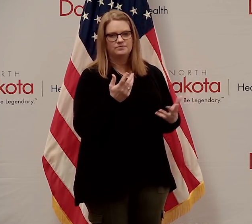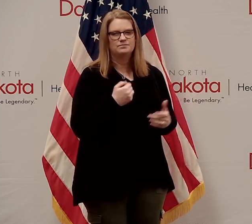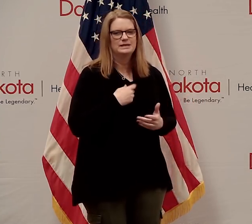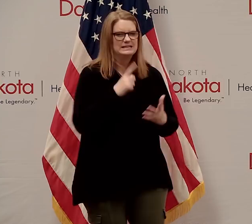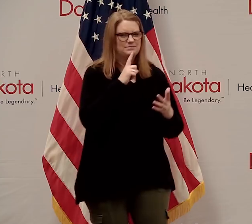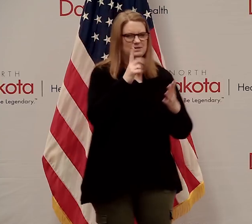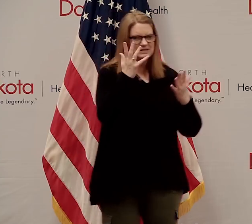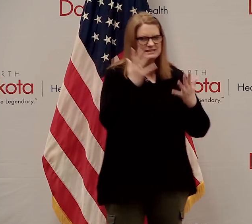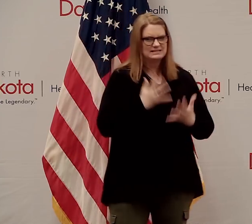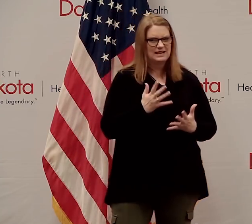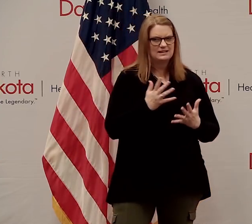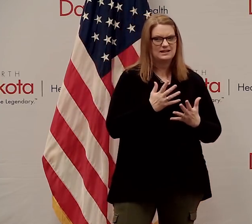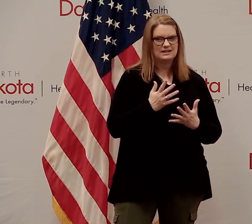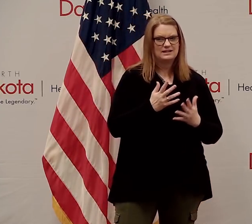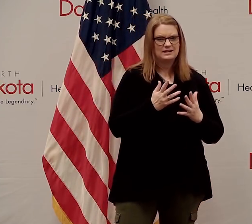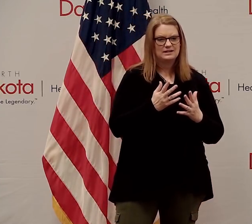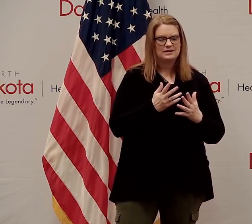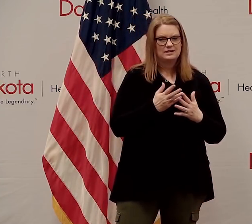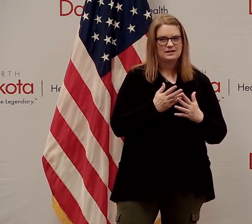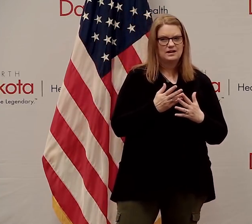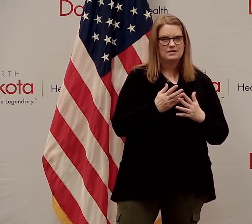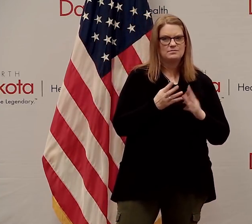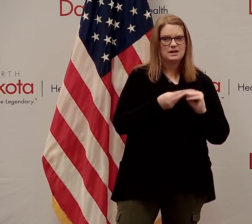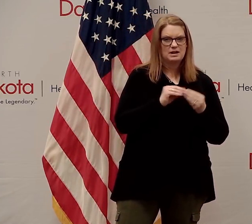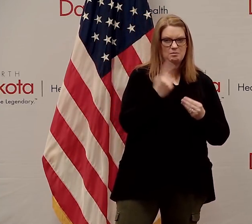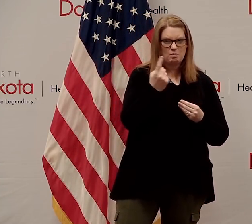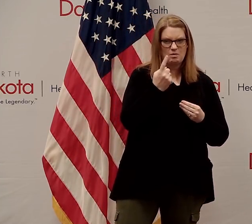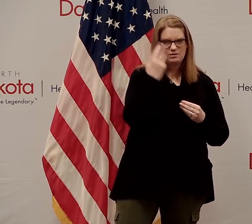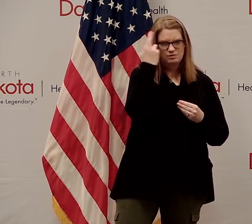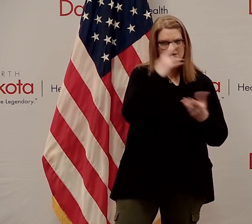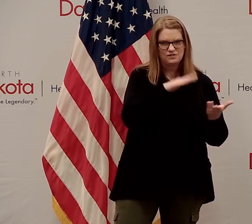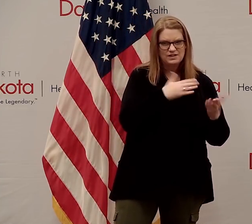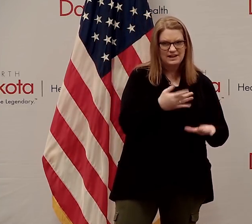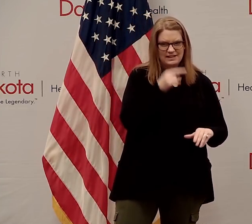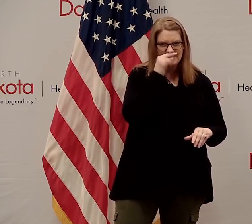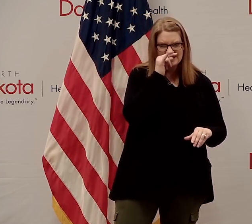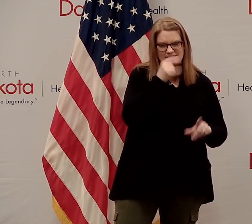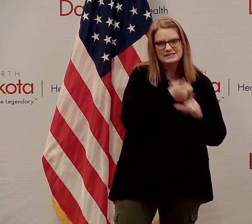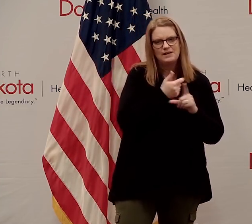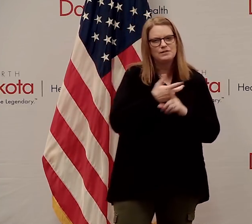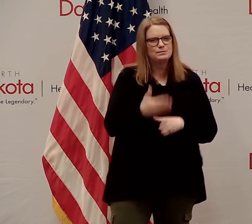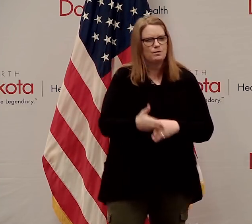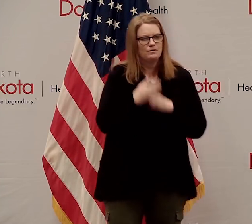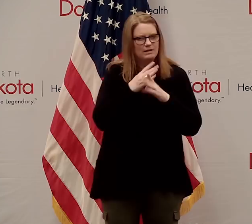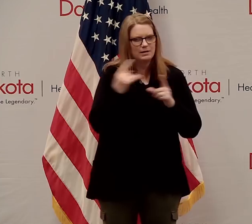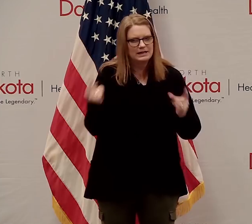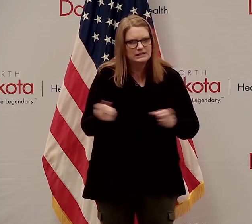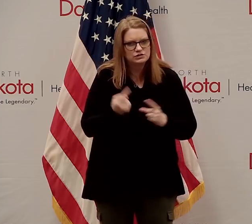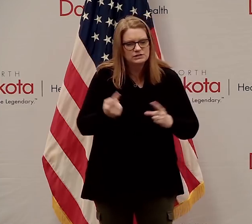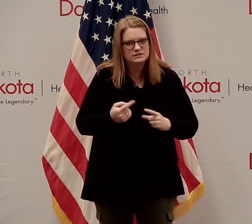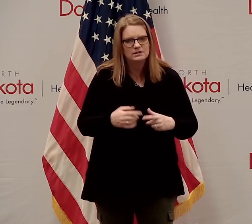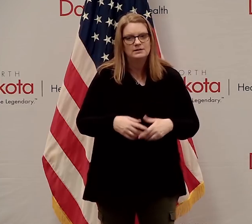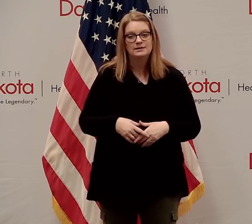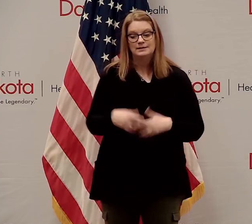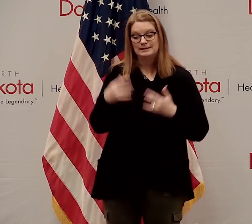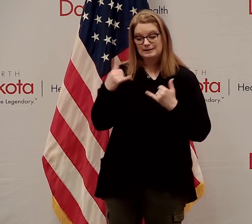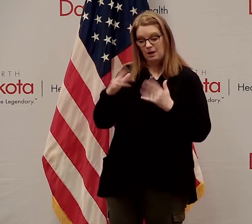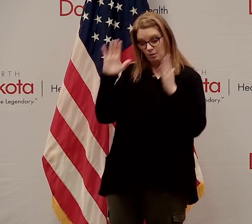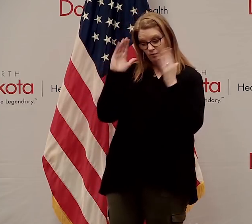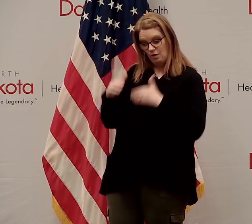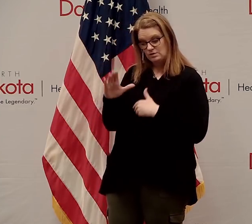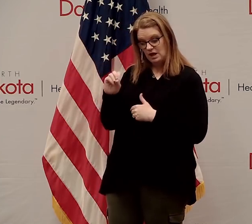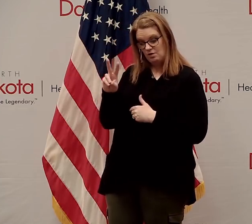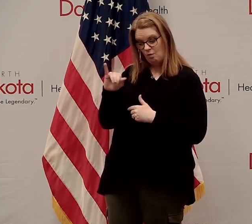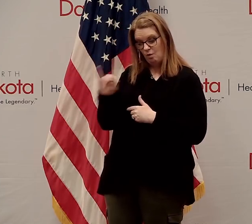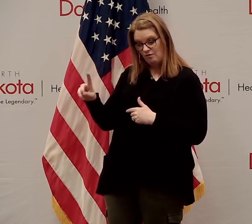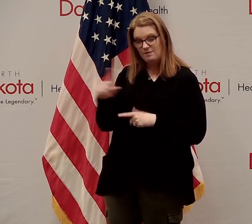children remains preventable injuries, not disease. And so as we are focused on COVID, we need to make